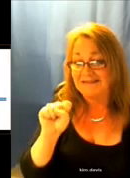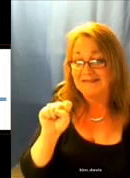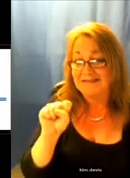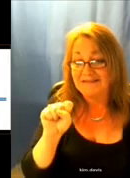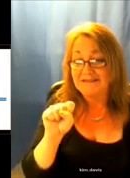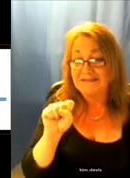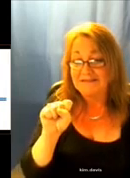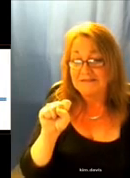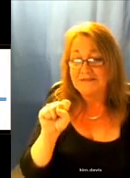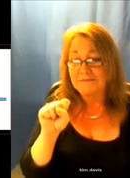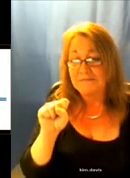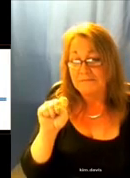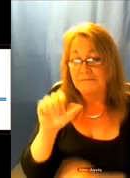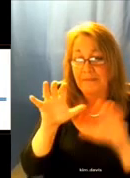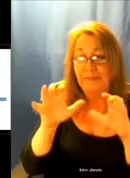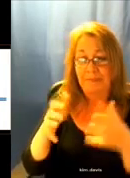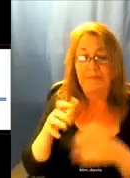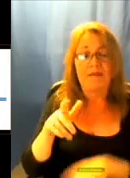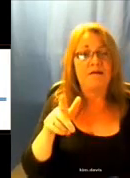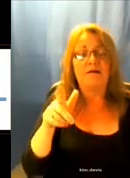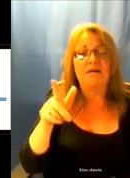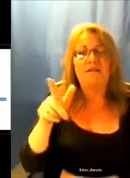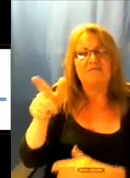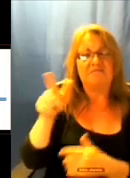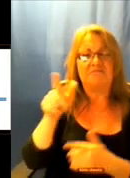And then the landlord and tenants